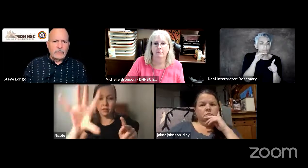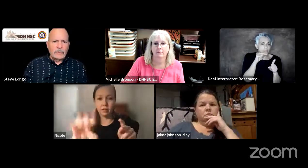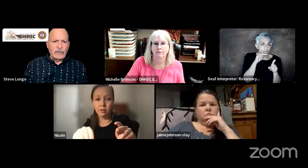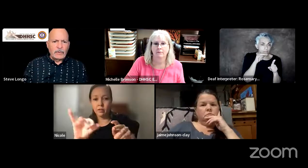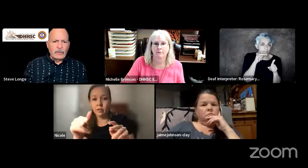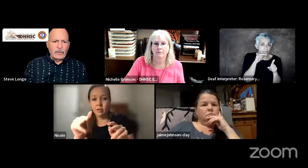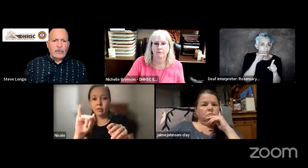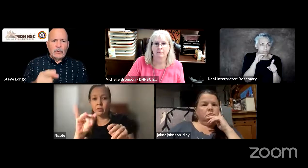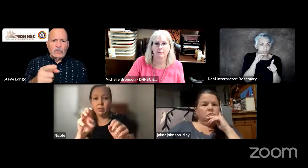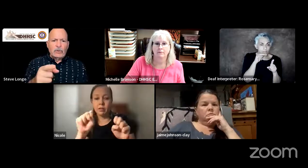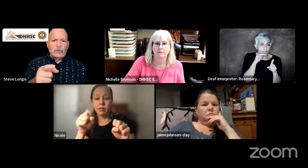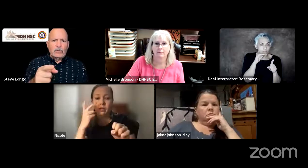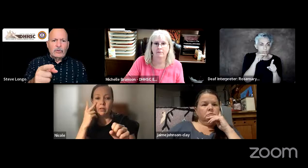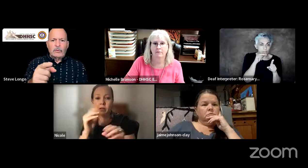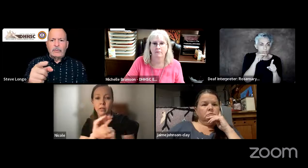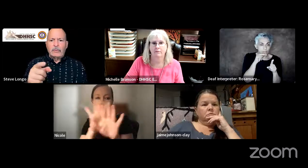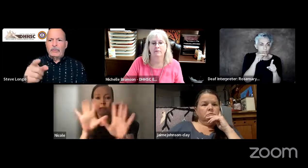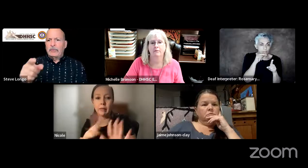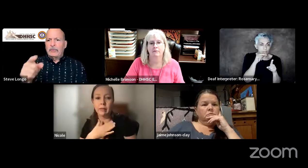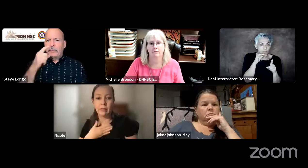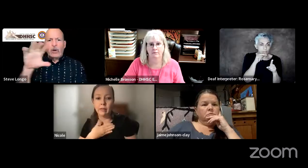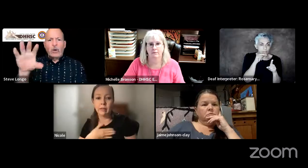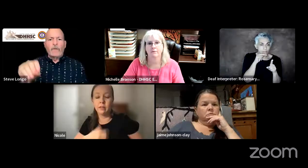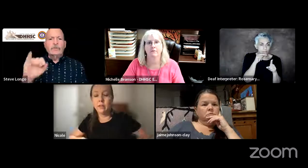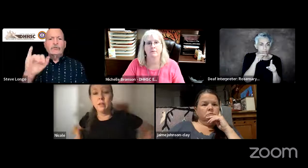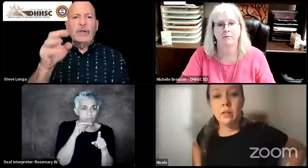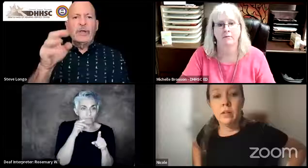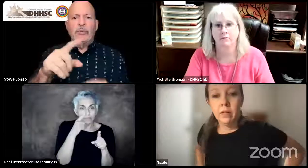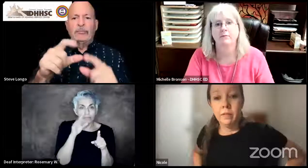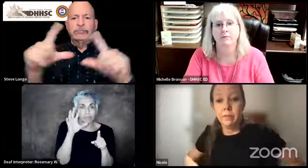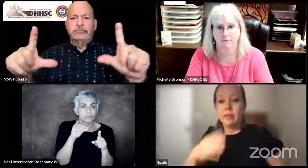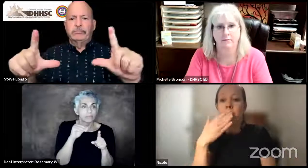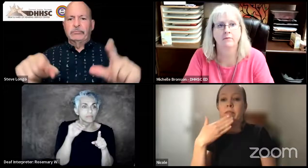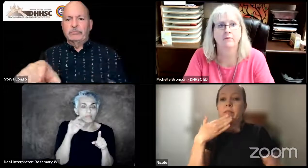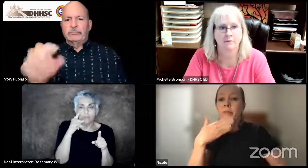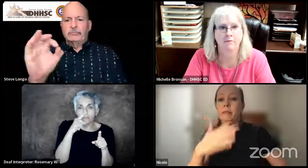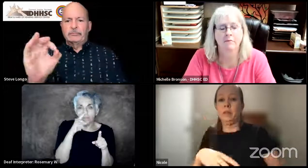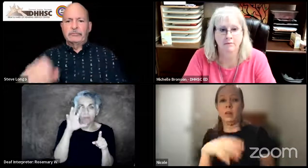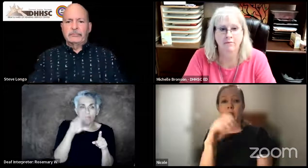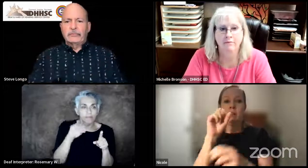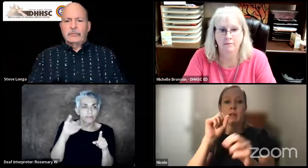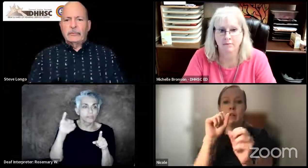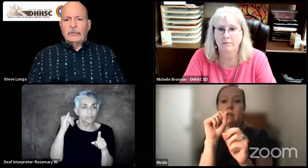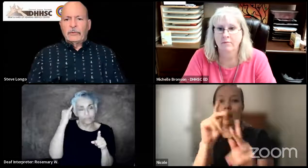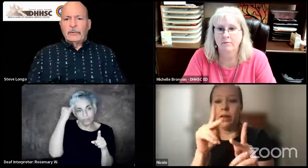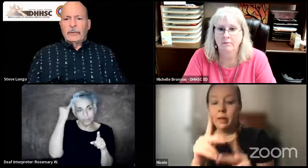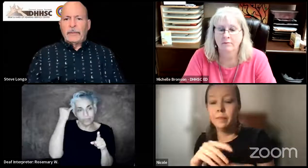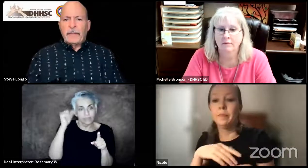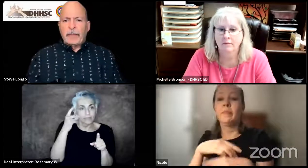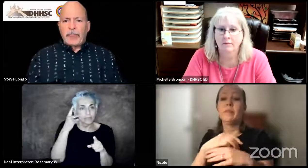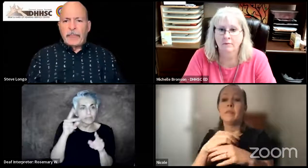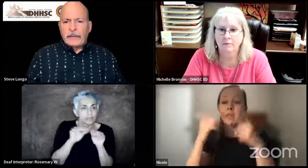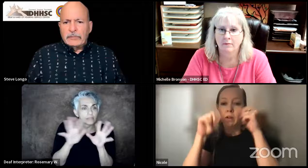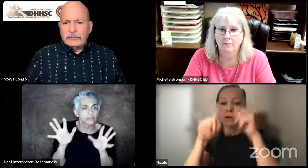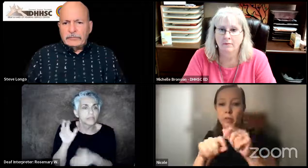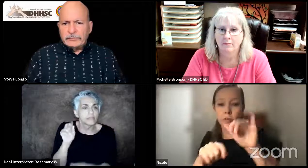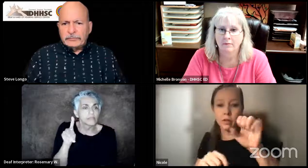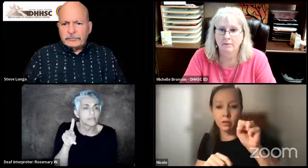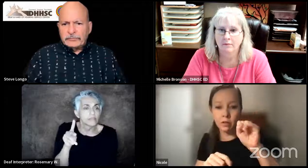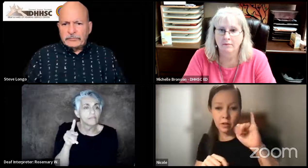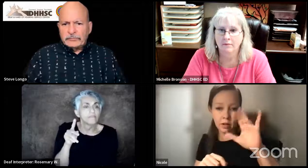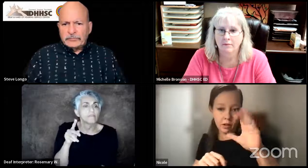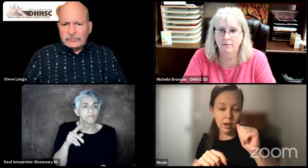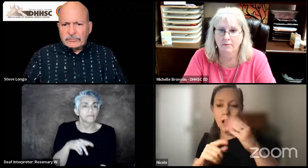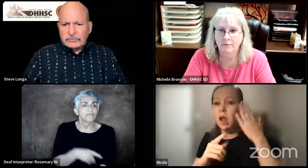Okay, this is still Nicole. Can we take down the hand raise, please, so that I can see? Thank you.